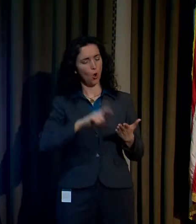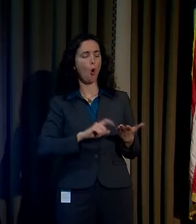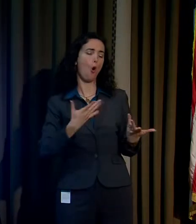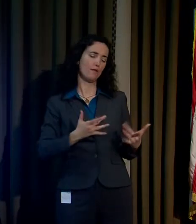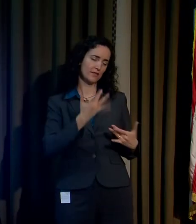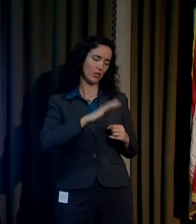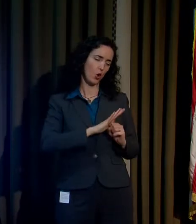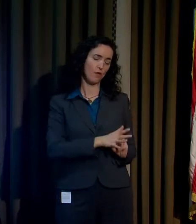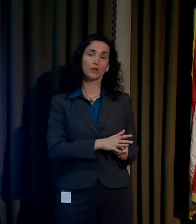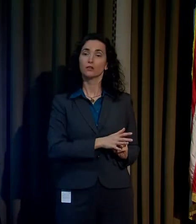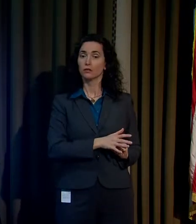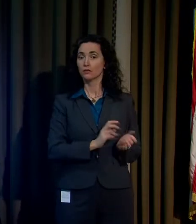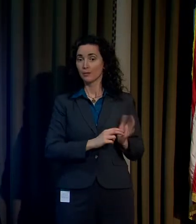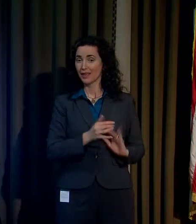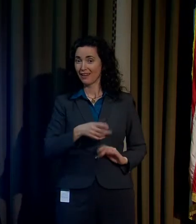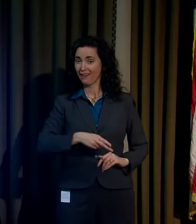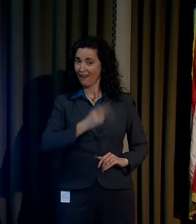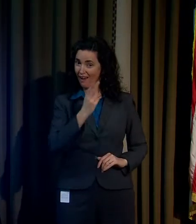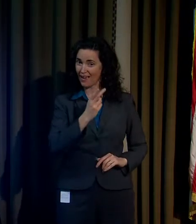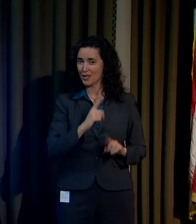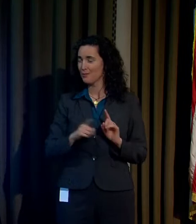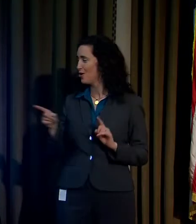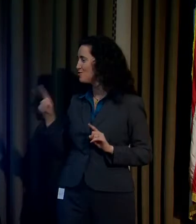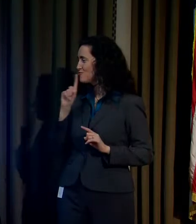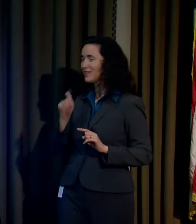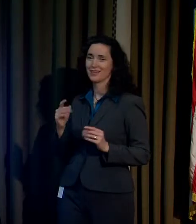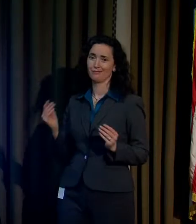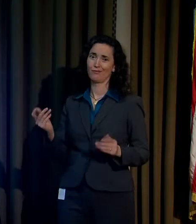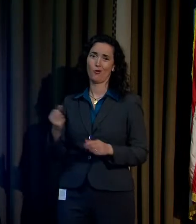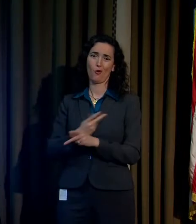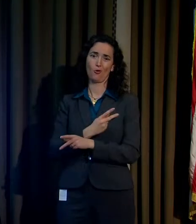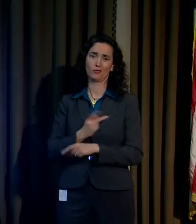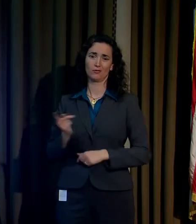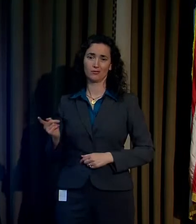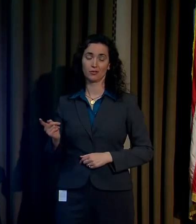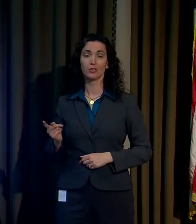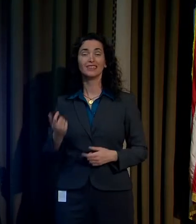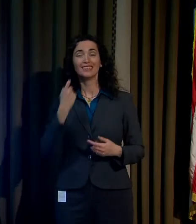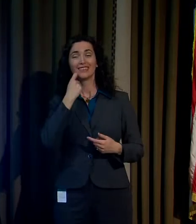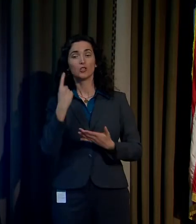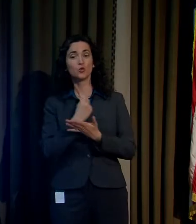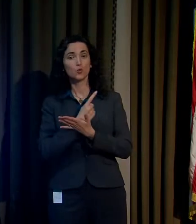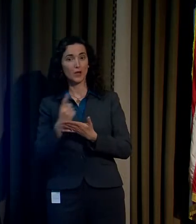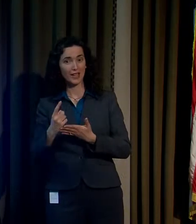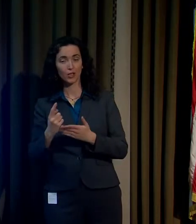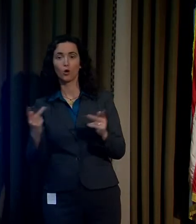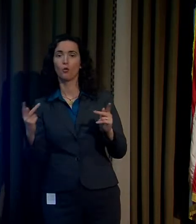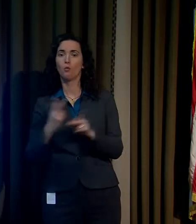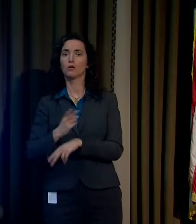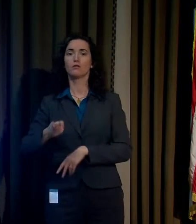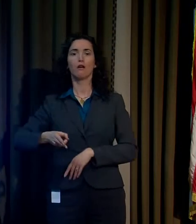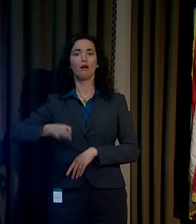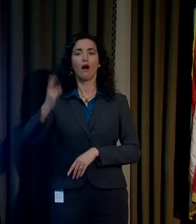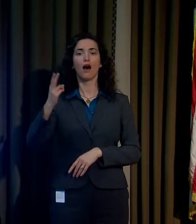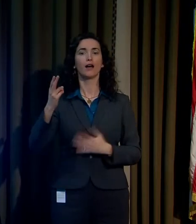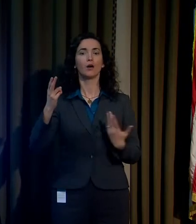as that is, it really is an undercount. This past week, we again hit a new record. We had